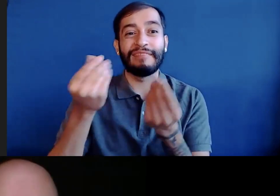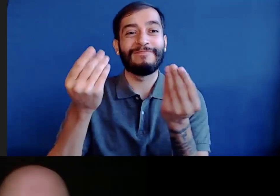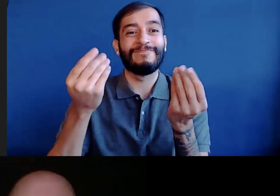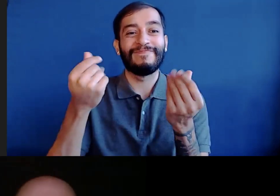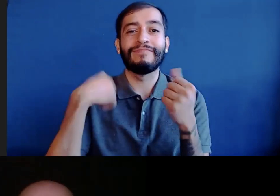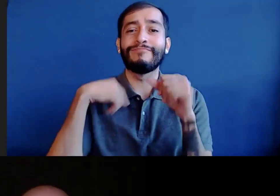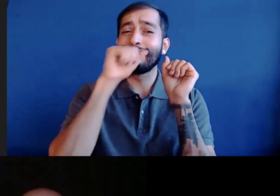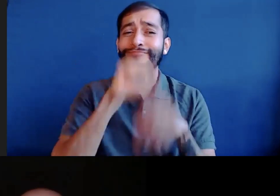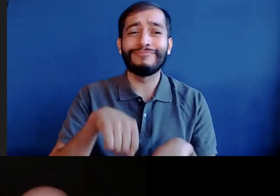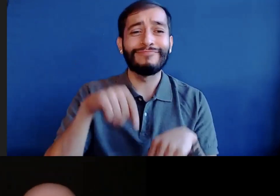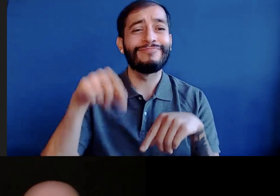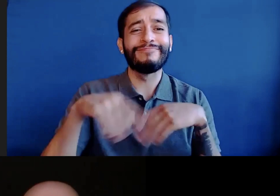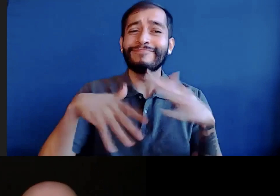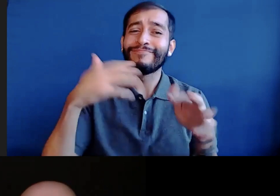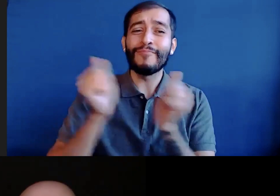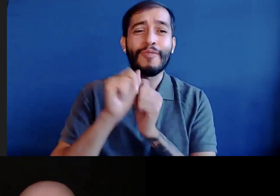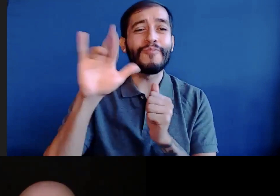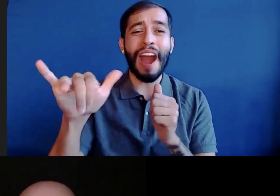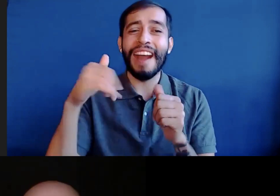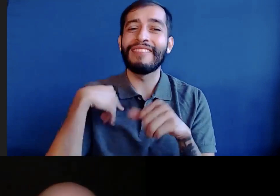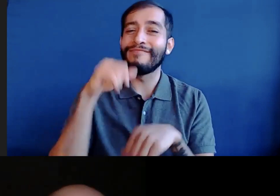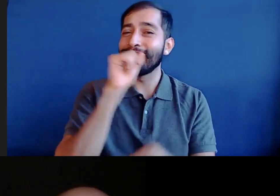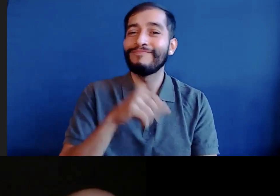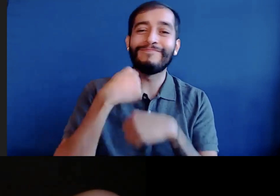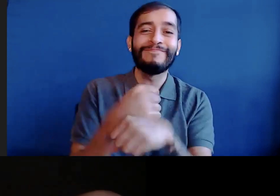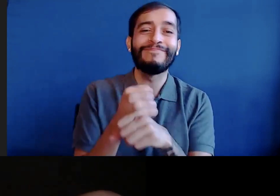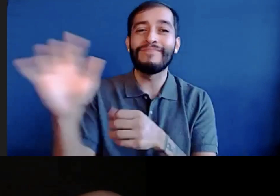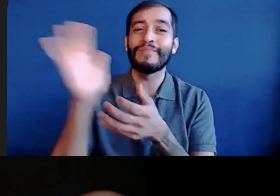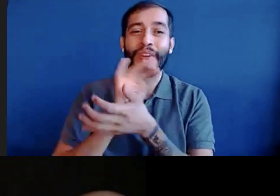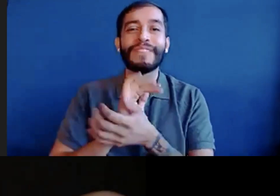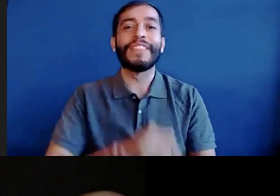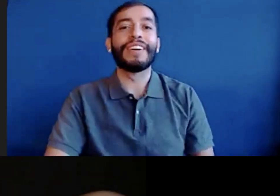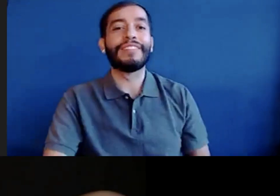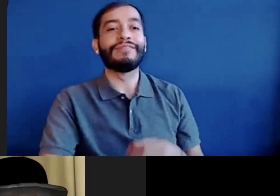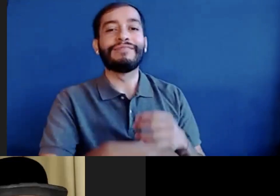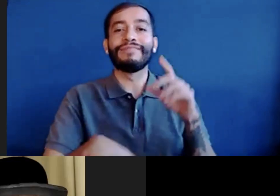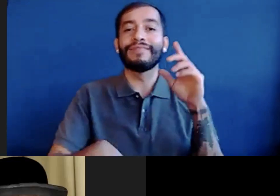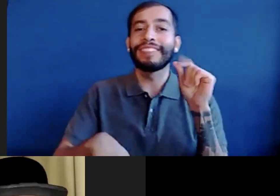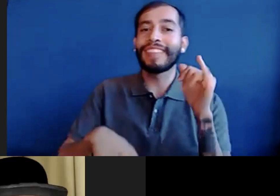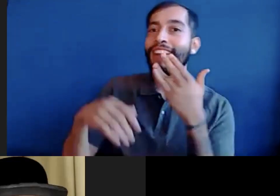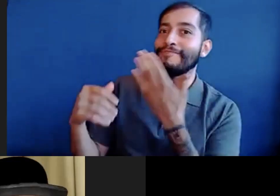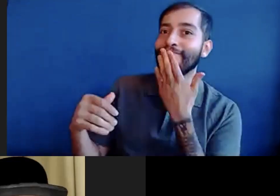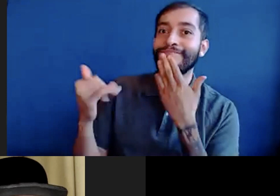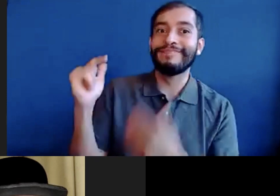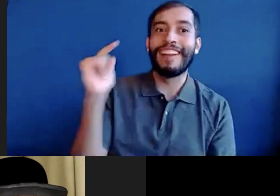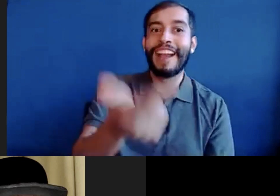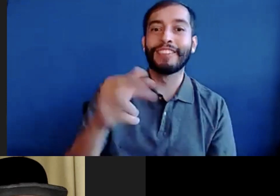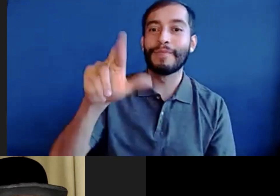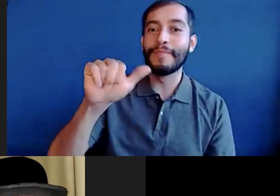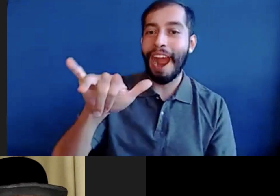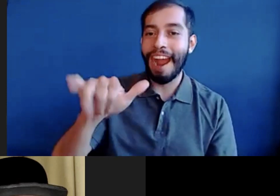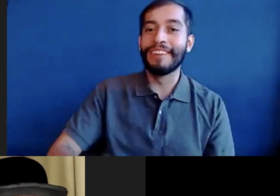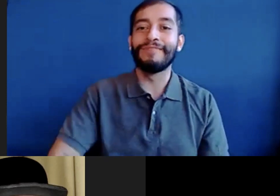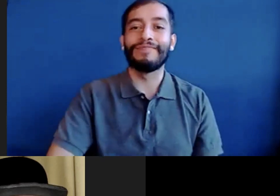films. Ooh, and that's a great handoff. So Ray, what's next for you? Okay. Well, you might have noticed at